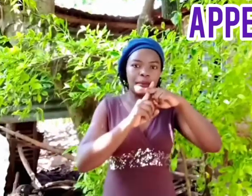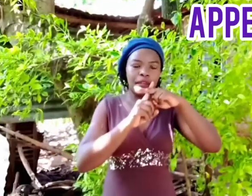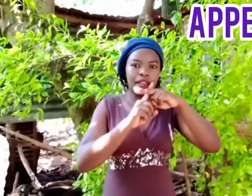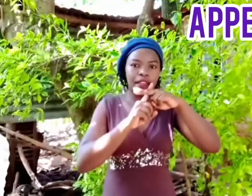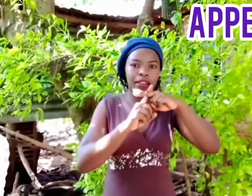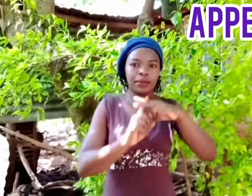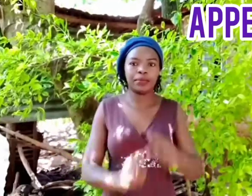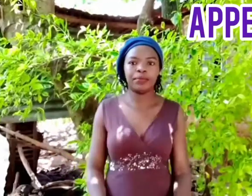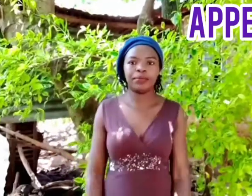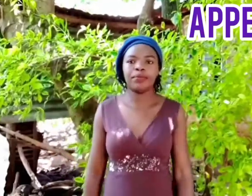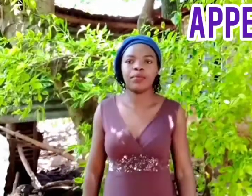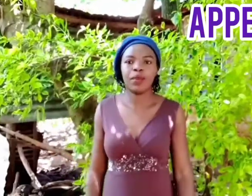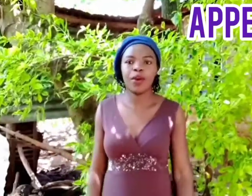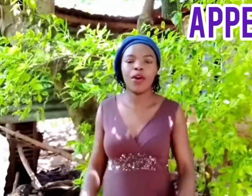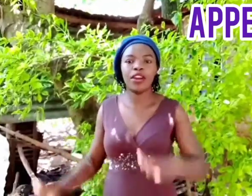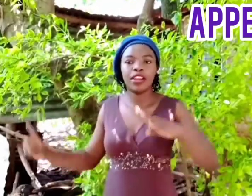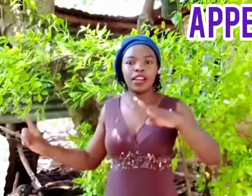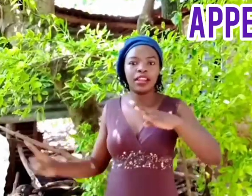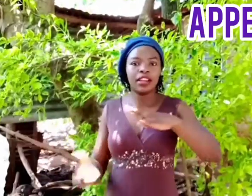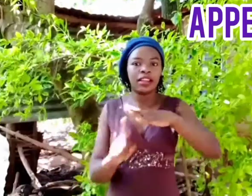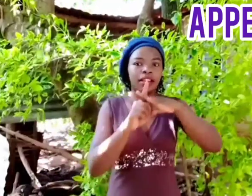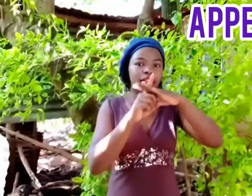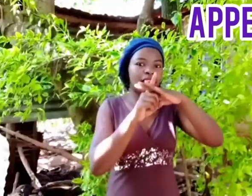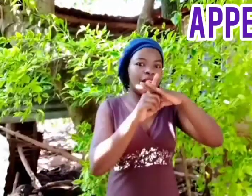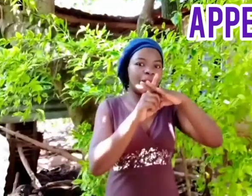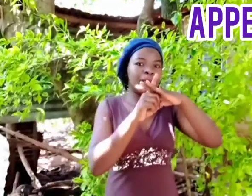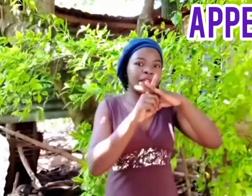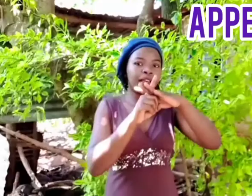appear, or appear,